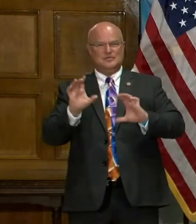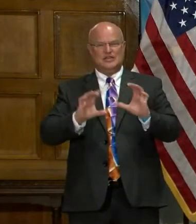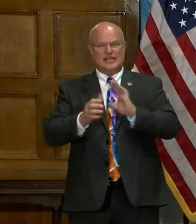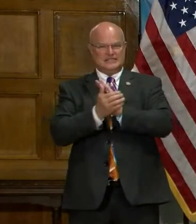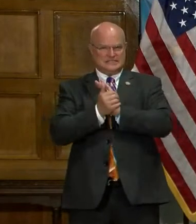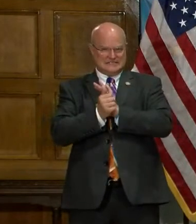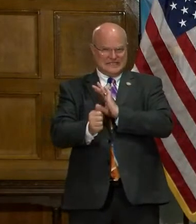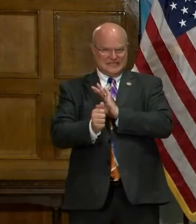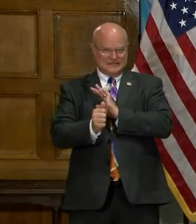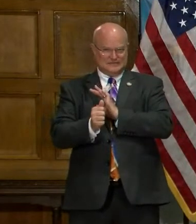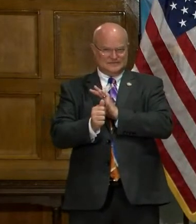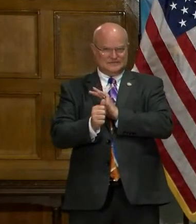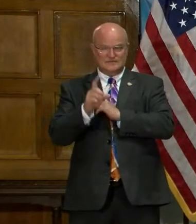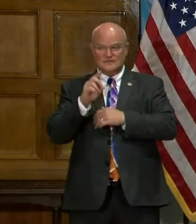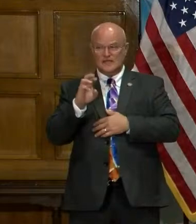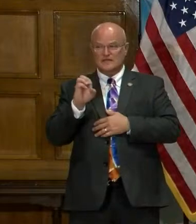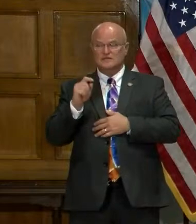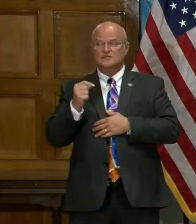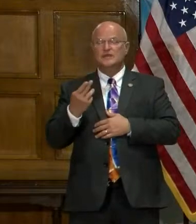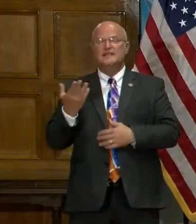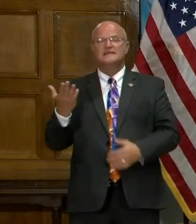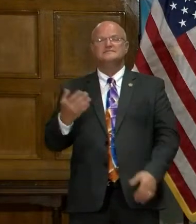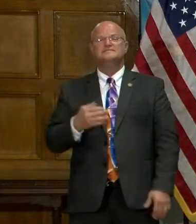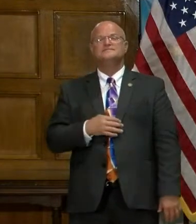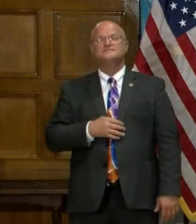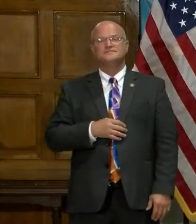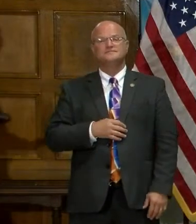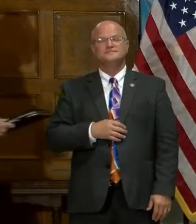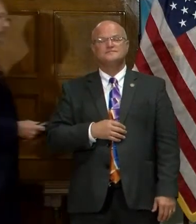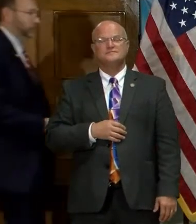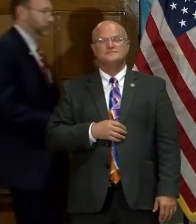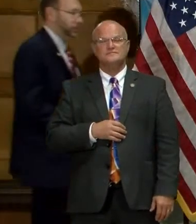communication skill. Dr. Smith?